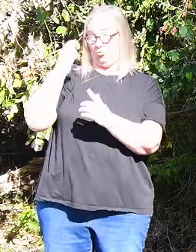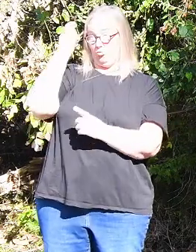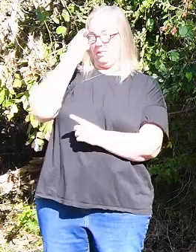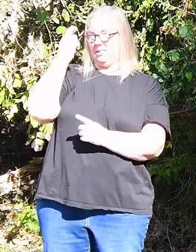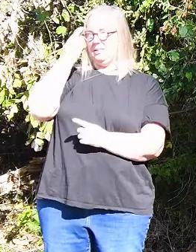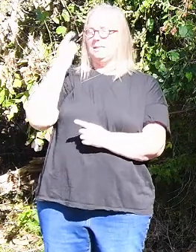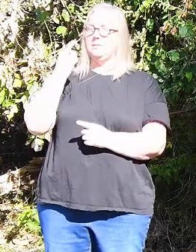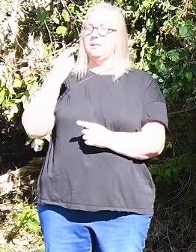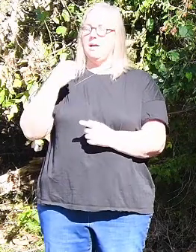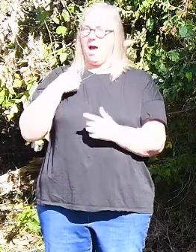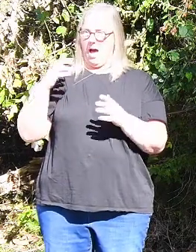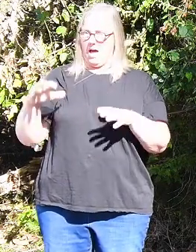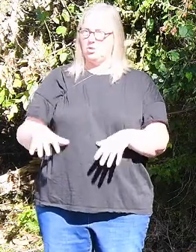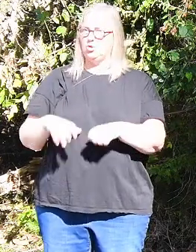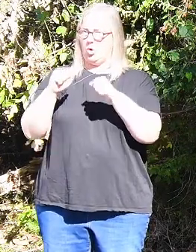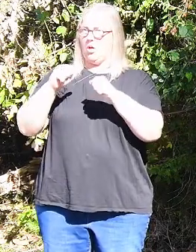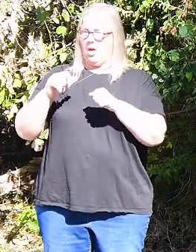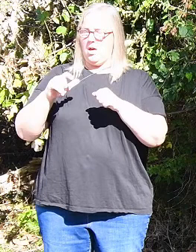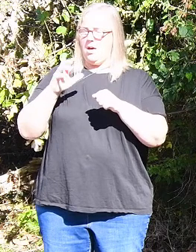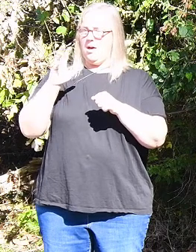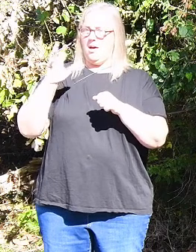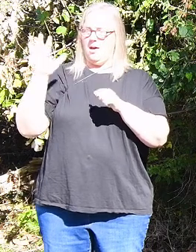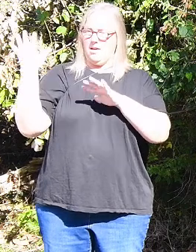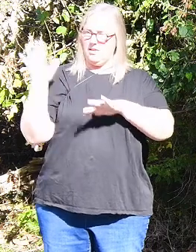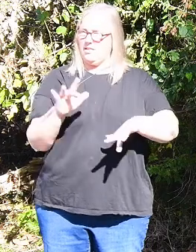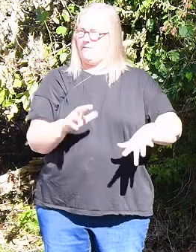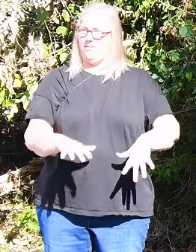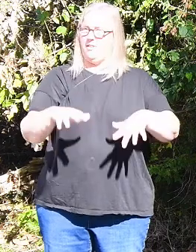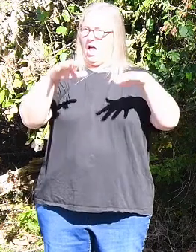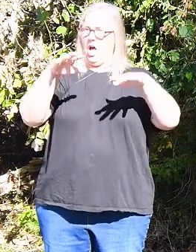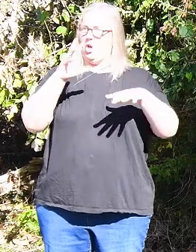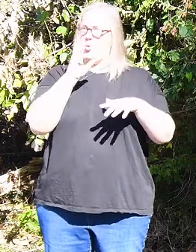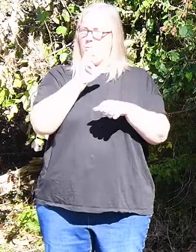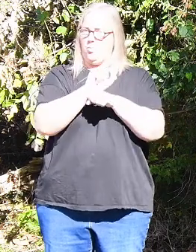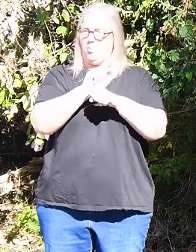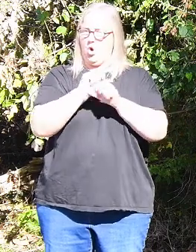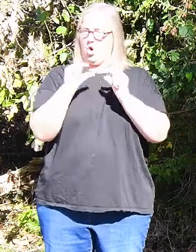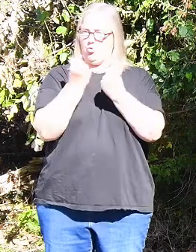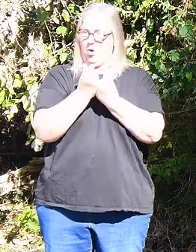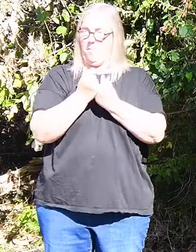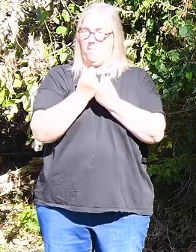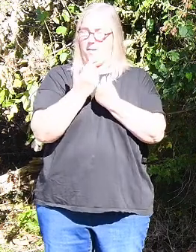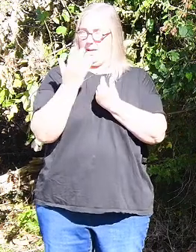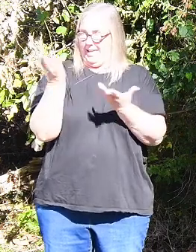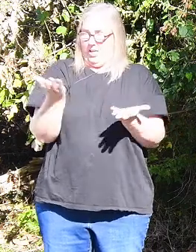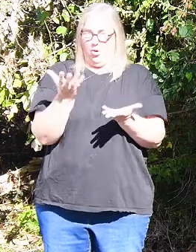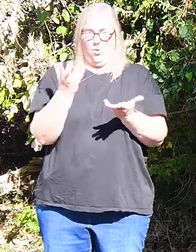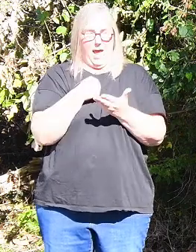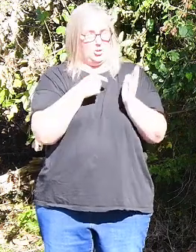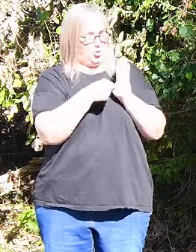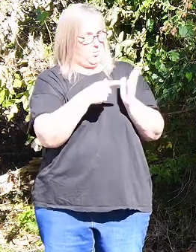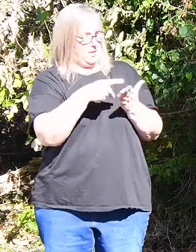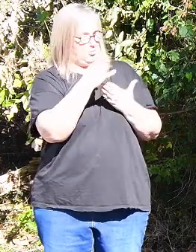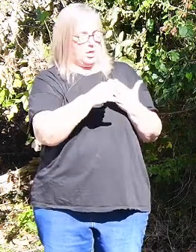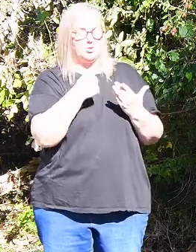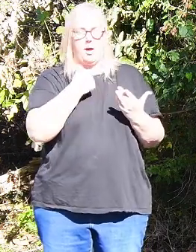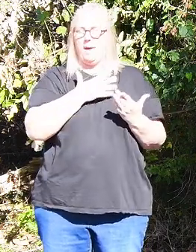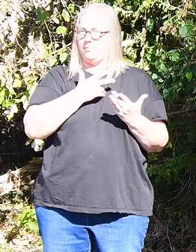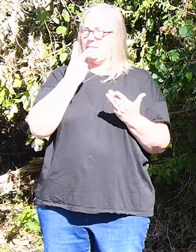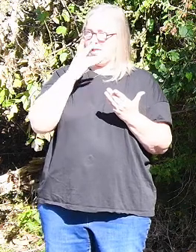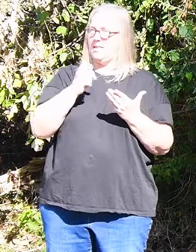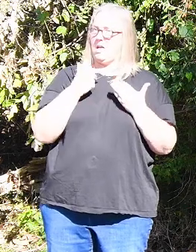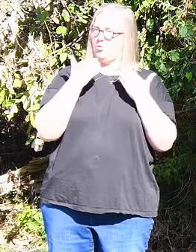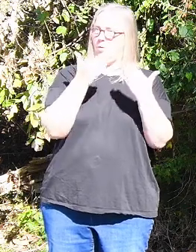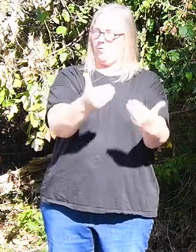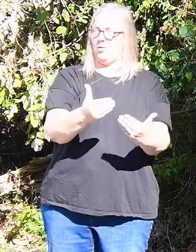I took the flood work group out, showed them this project. I'm glad it's going forward. Since that time of